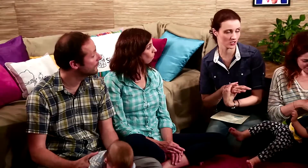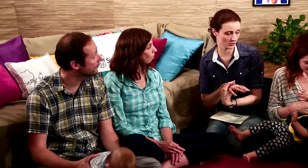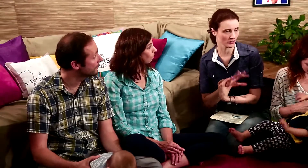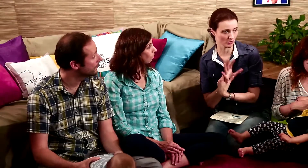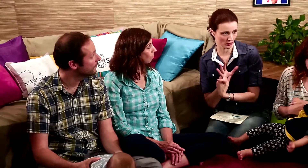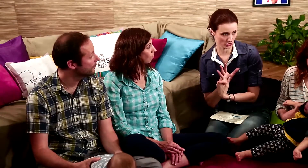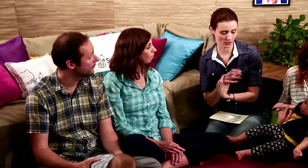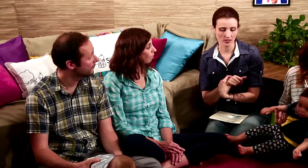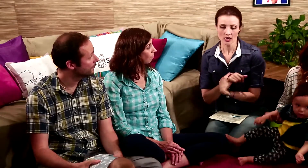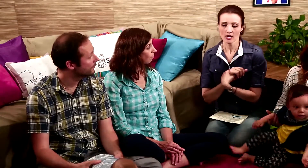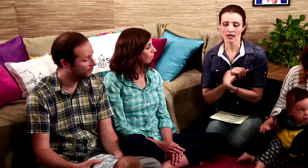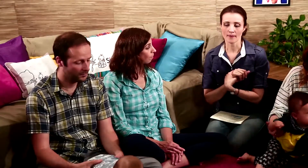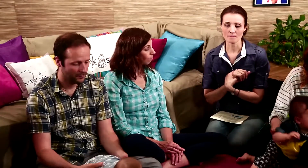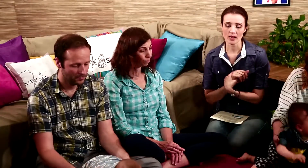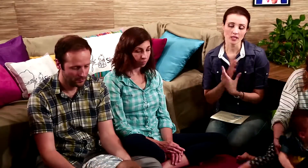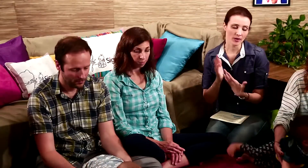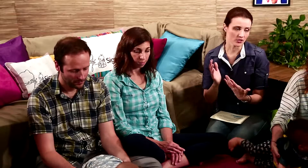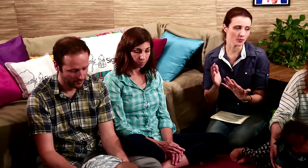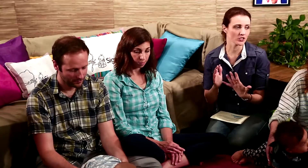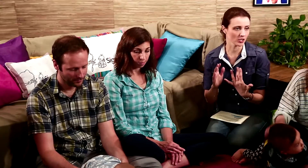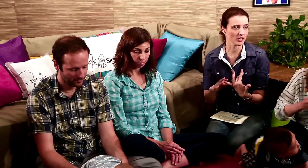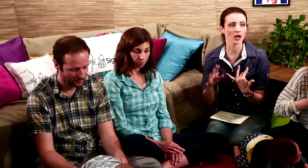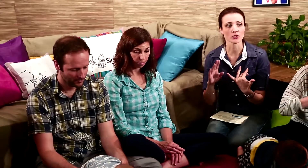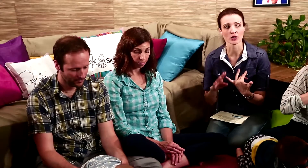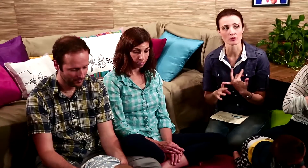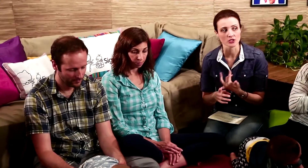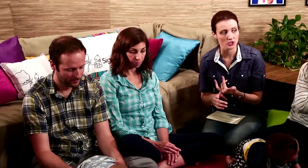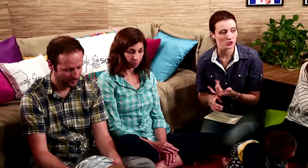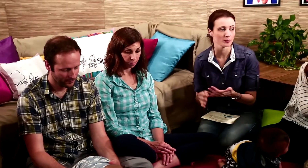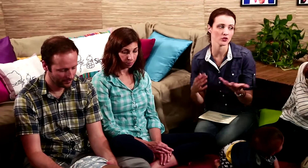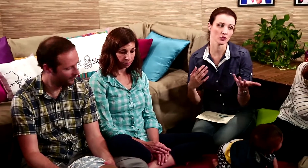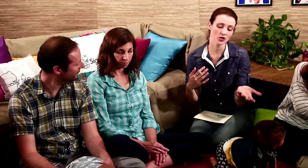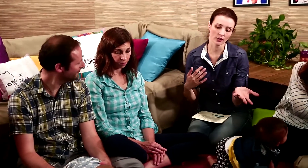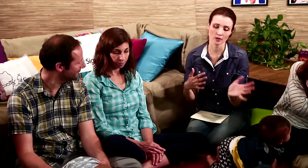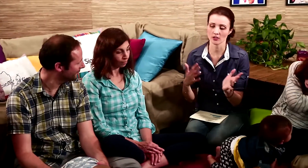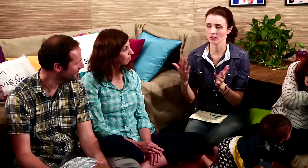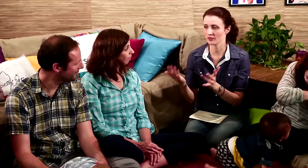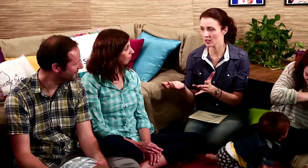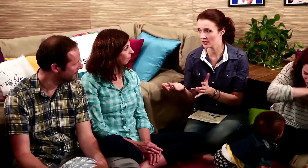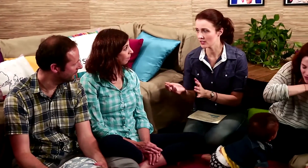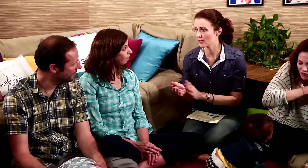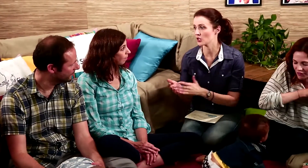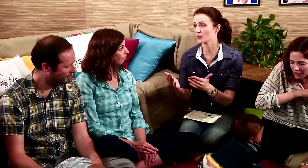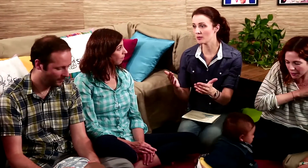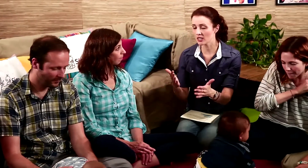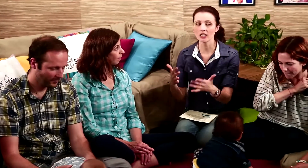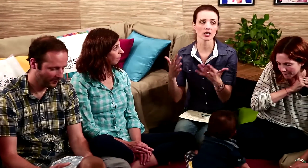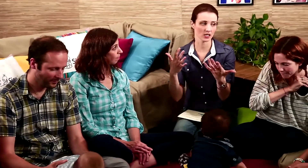around 10 months or so. And it depends. It depends a little bit on how much you're able to do. It depends on your child. It depends on their development. If it's a preemie, they're going to